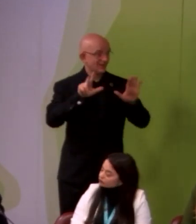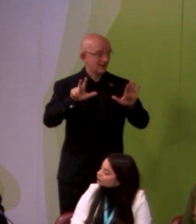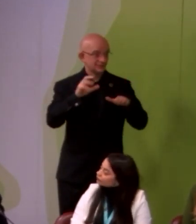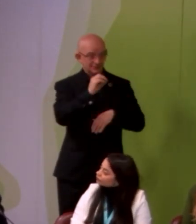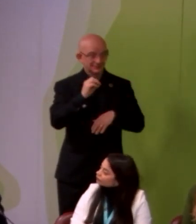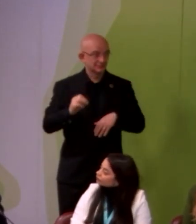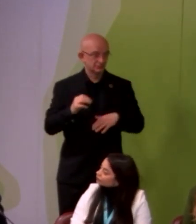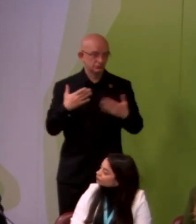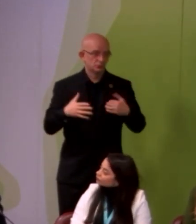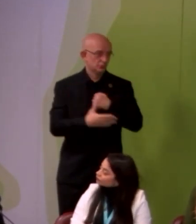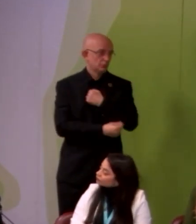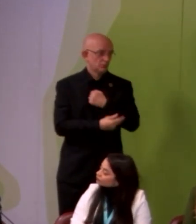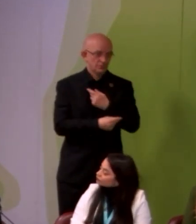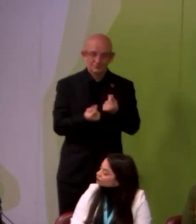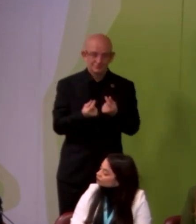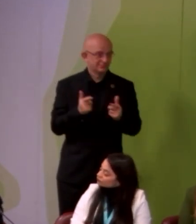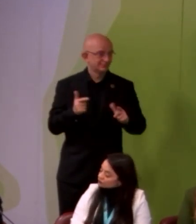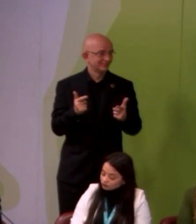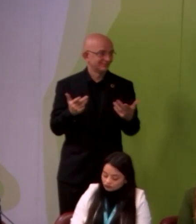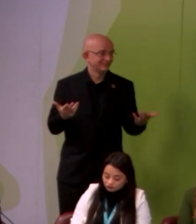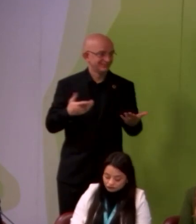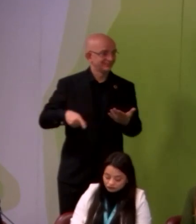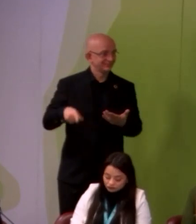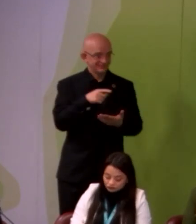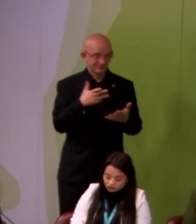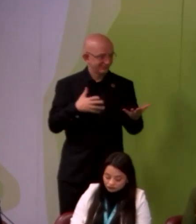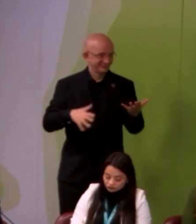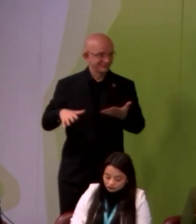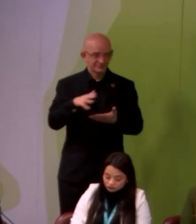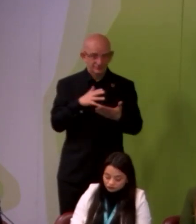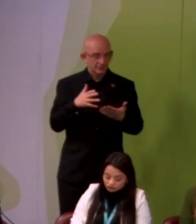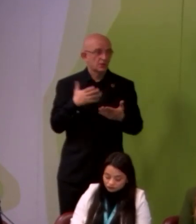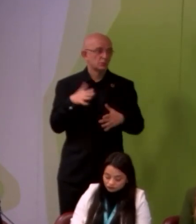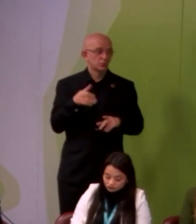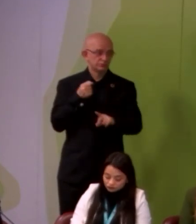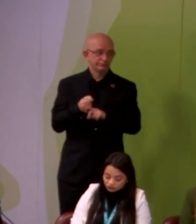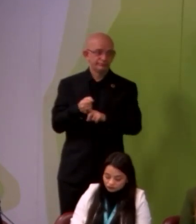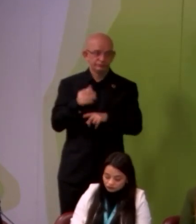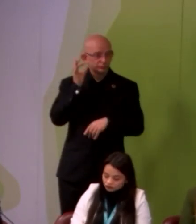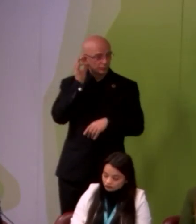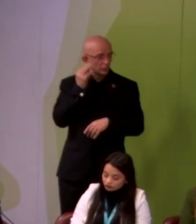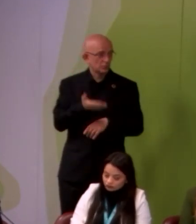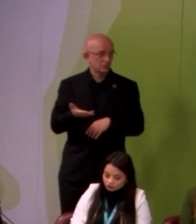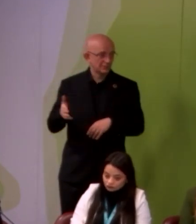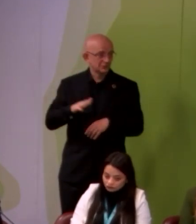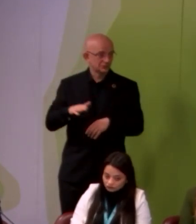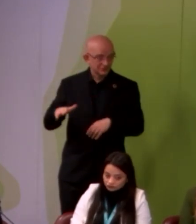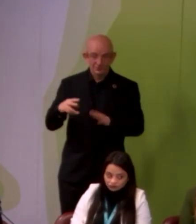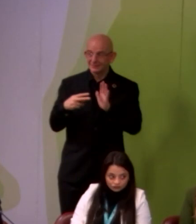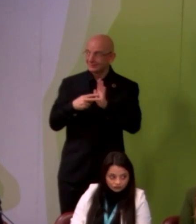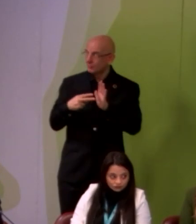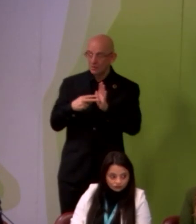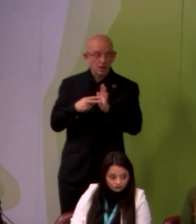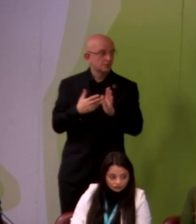is deprioritized, and it really affects in particular girls, children from Syria, and children with